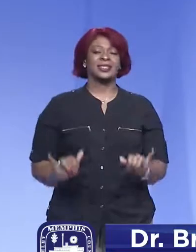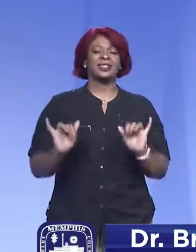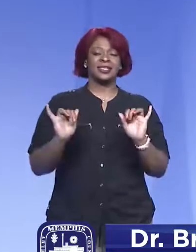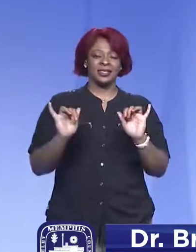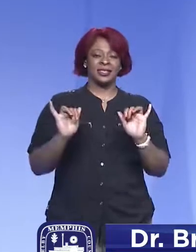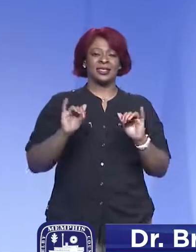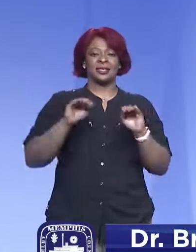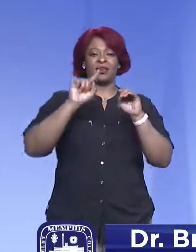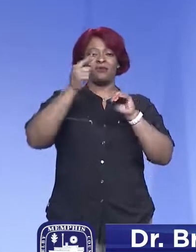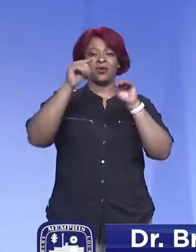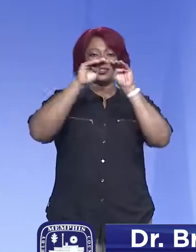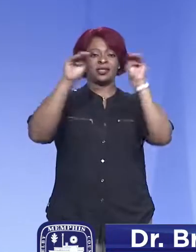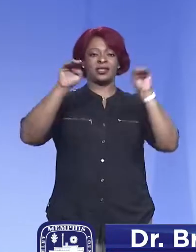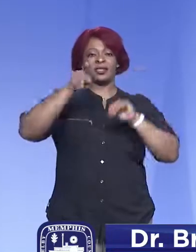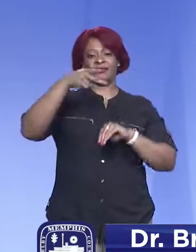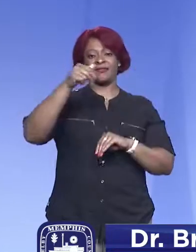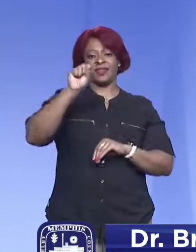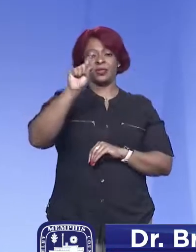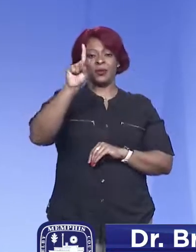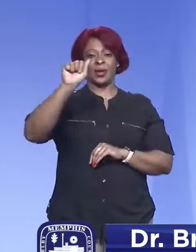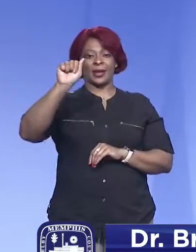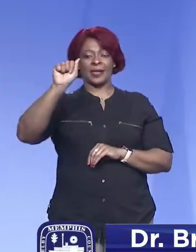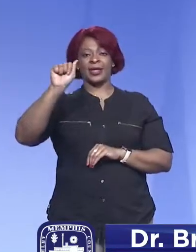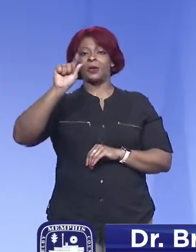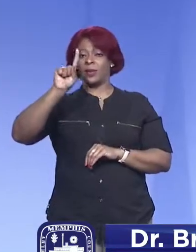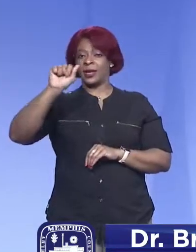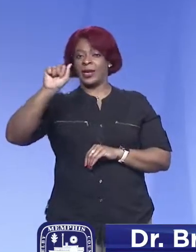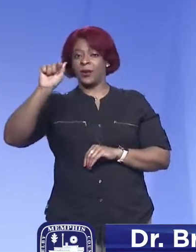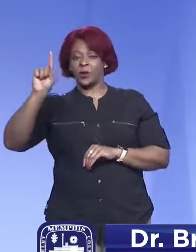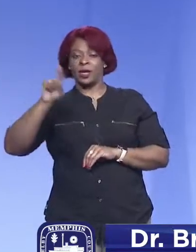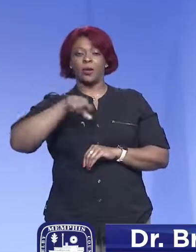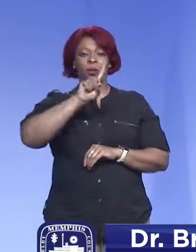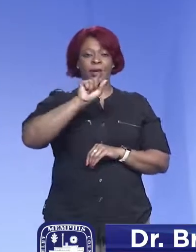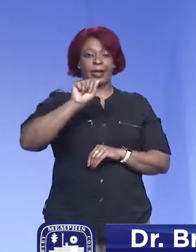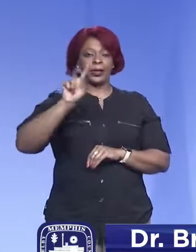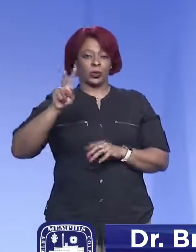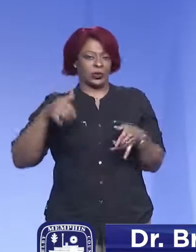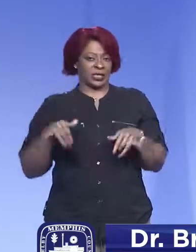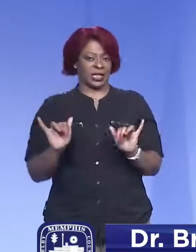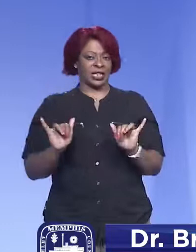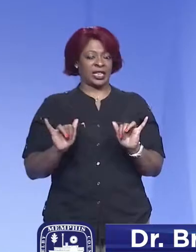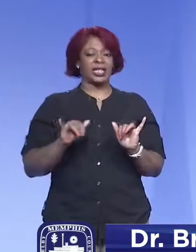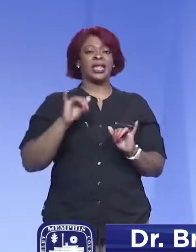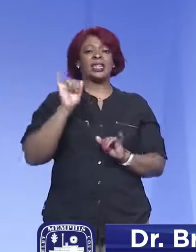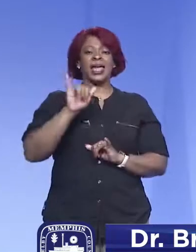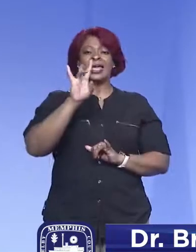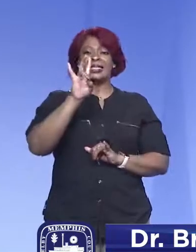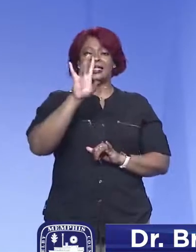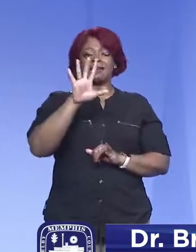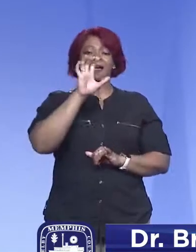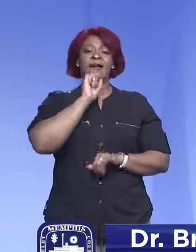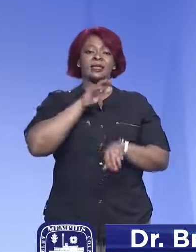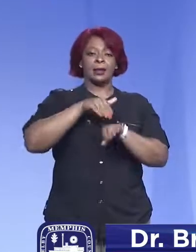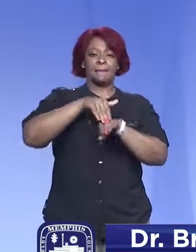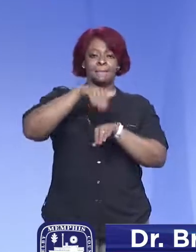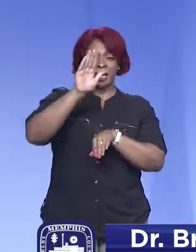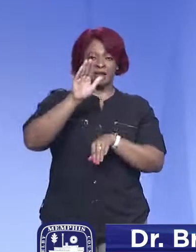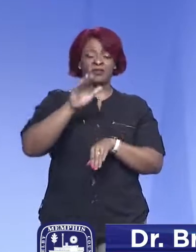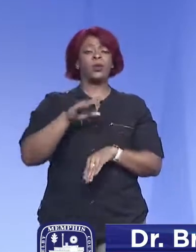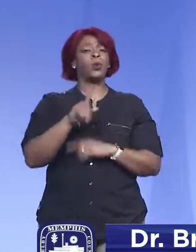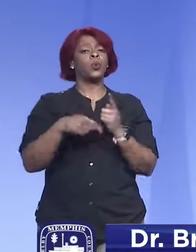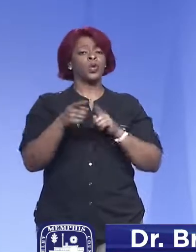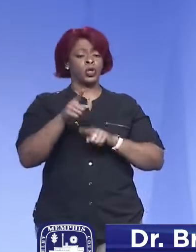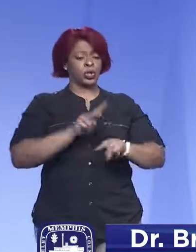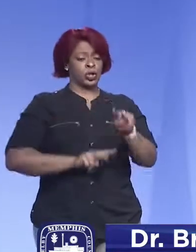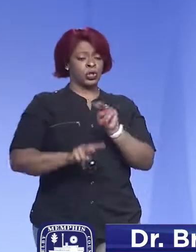phase 1A, and 1A1, 1A2, and those 75 and older. When you